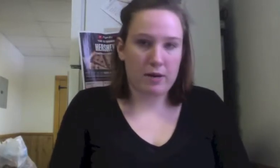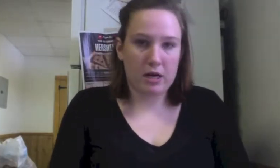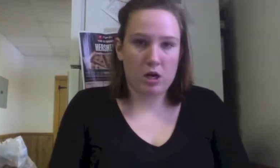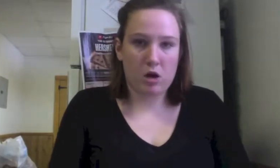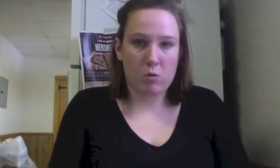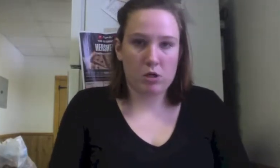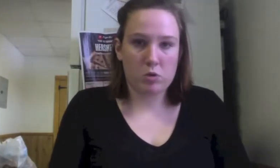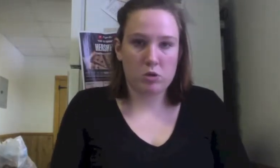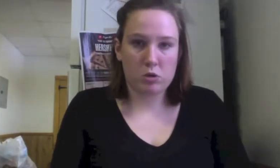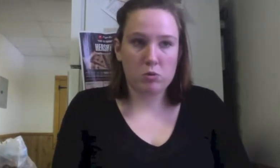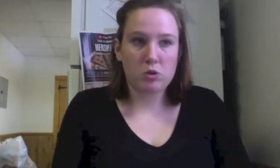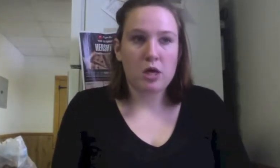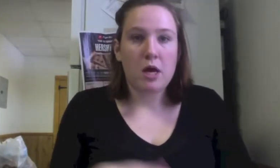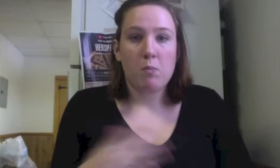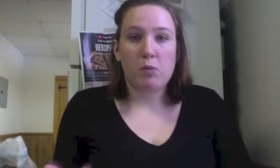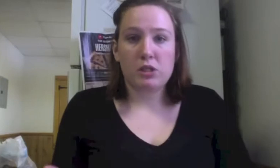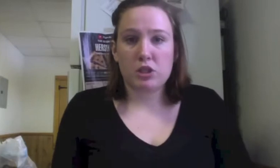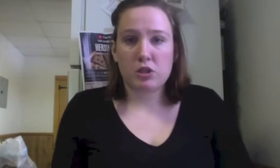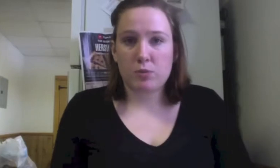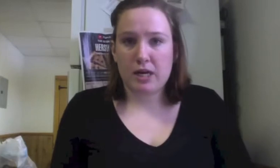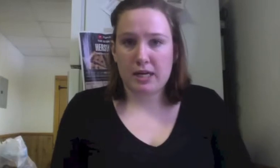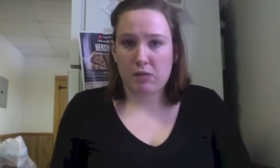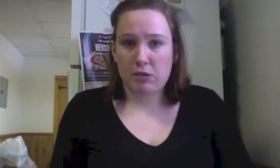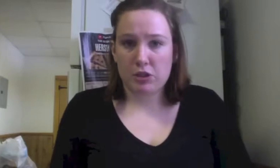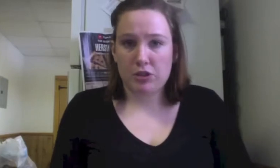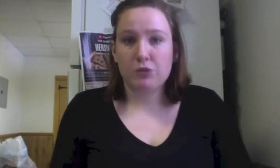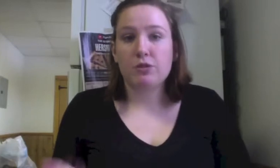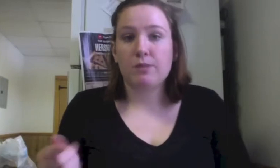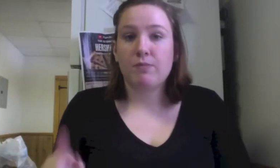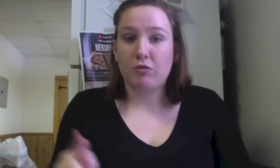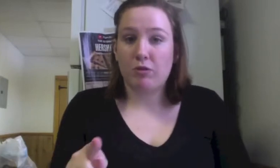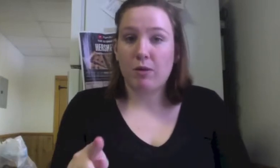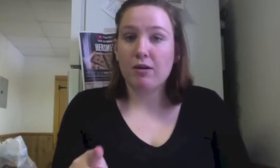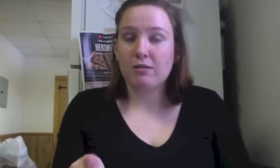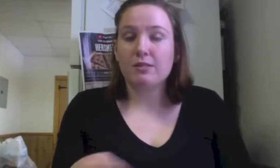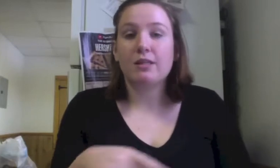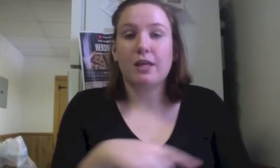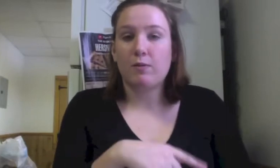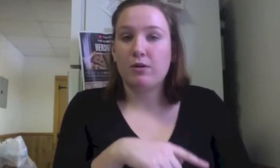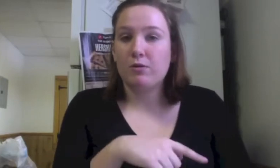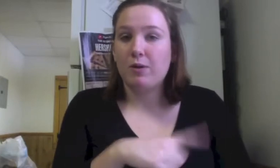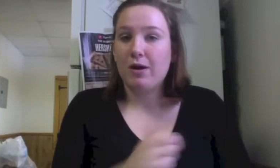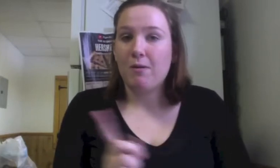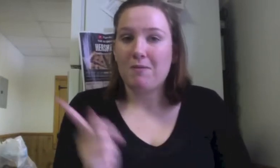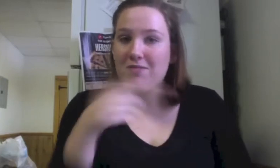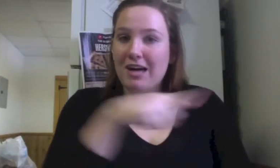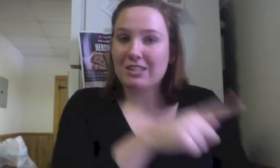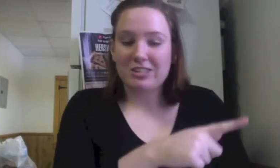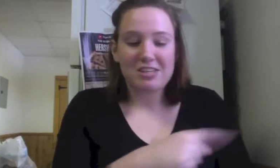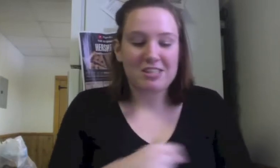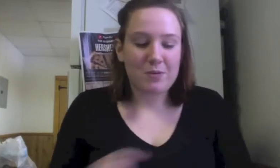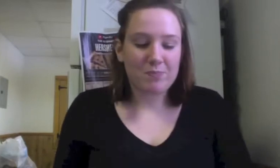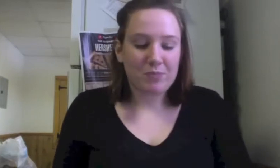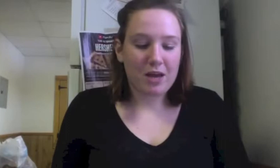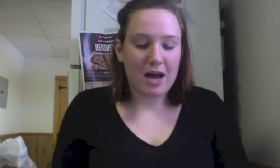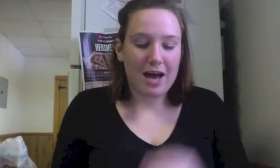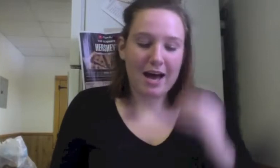depending on what you use, but it's a good way to get them introduced using models like we do with fractions also.